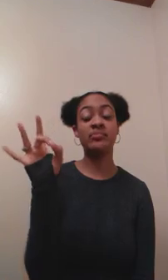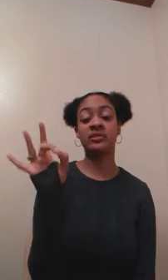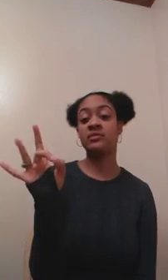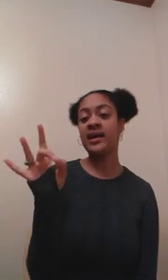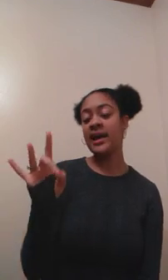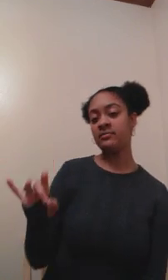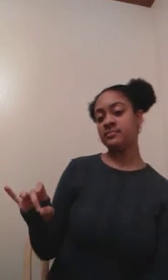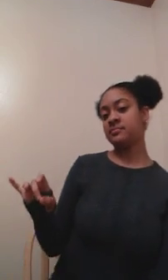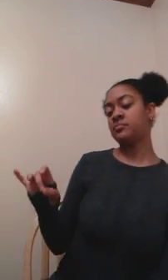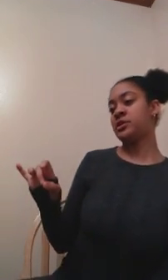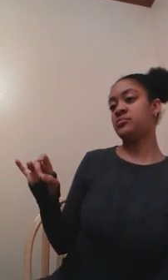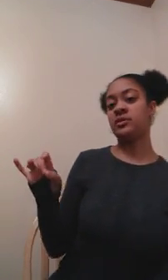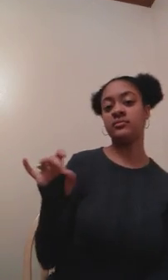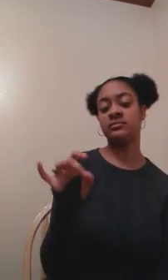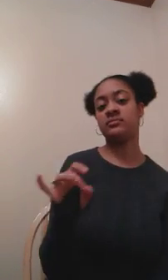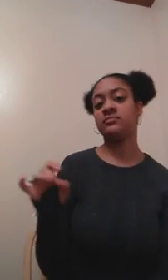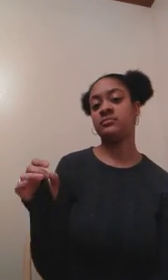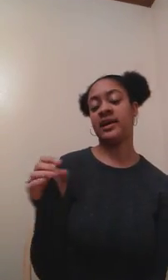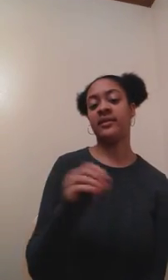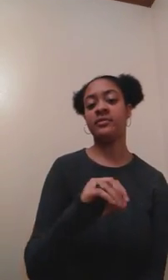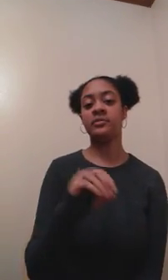do that, but you don't have to.